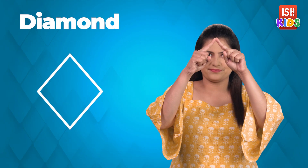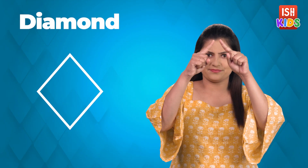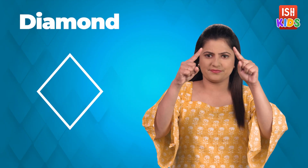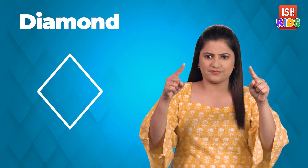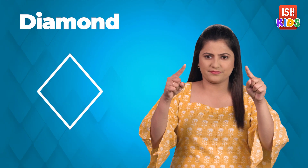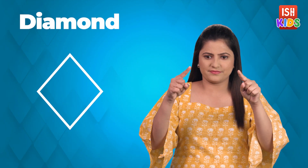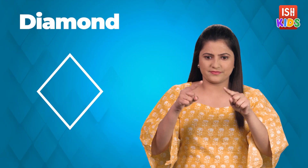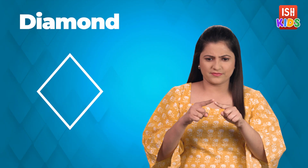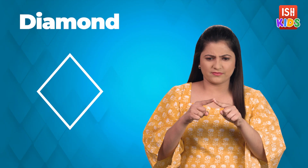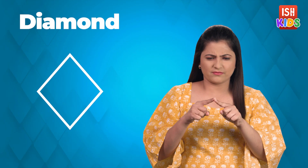Diamond.